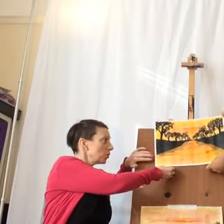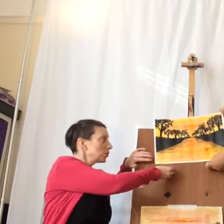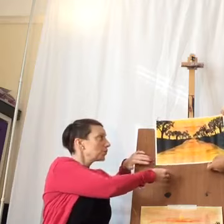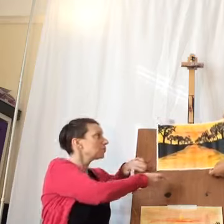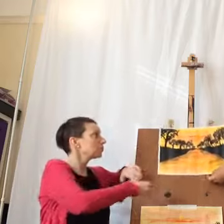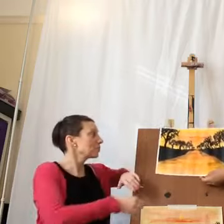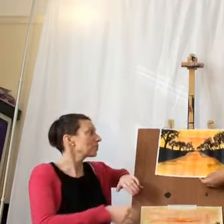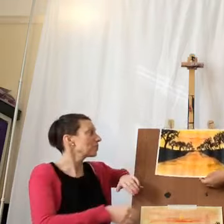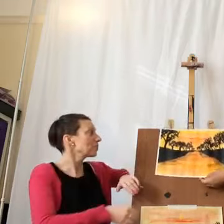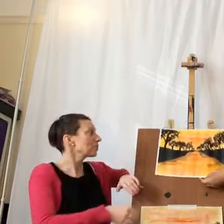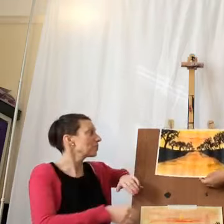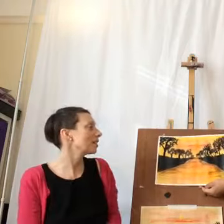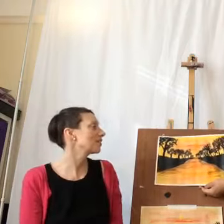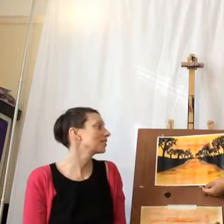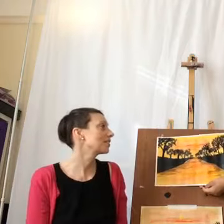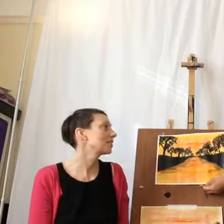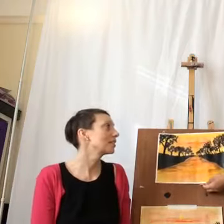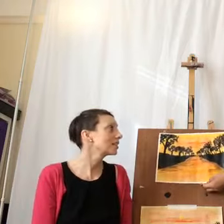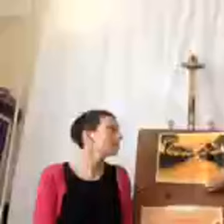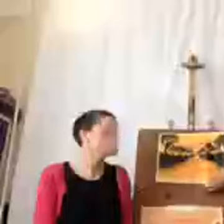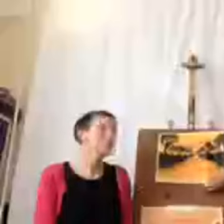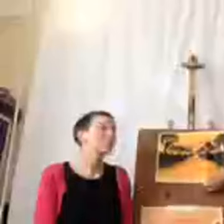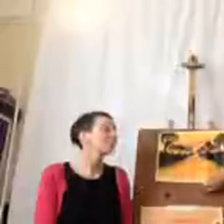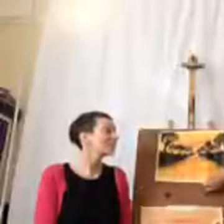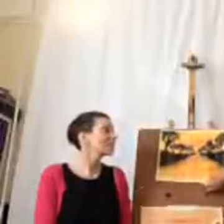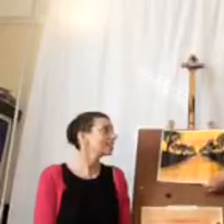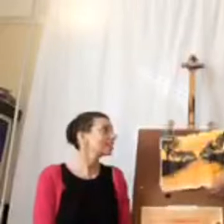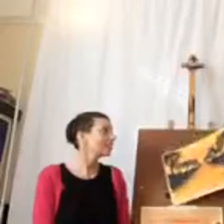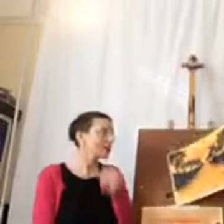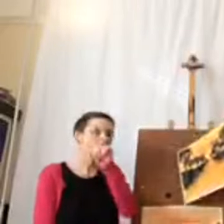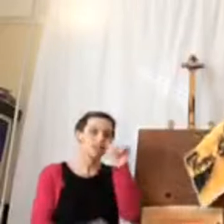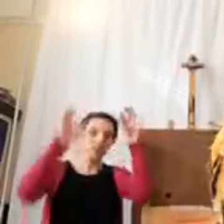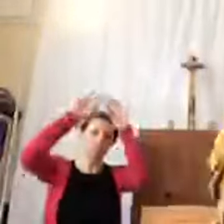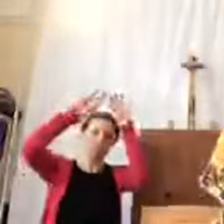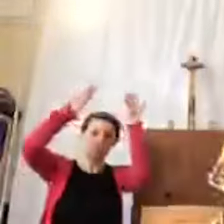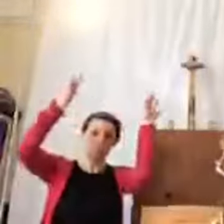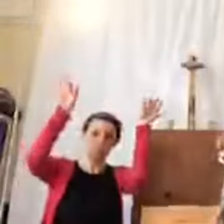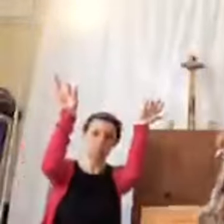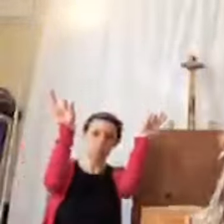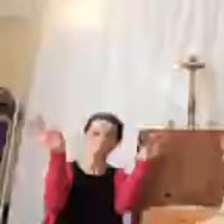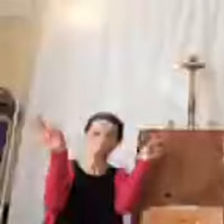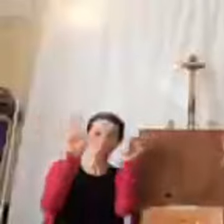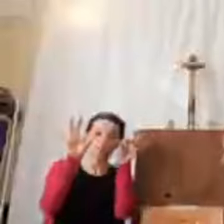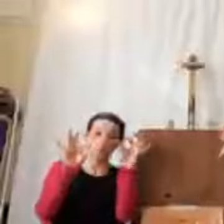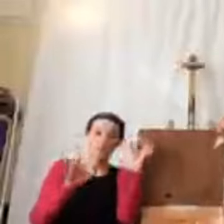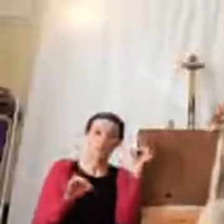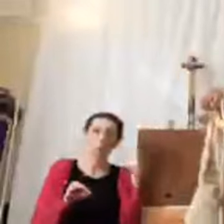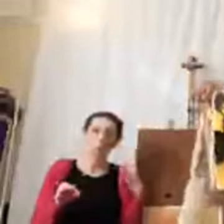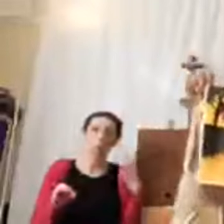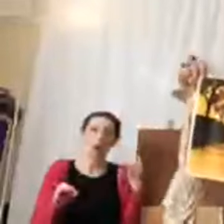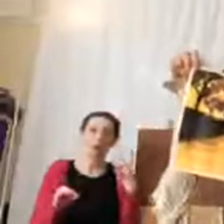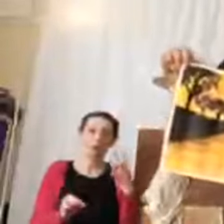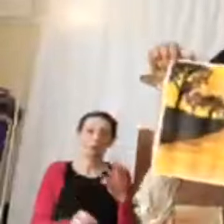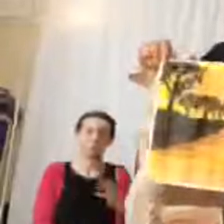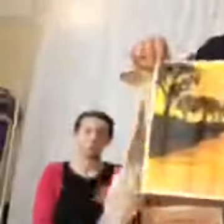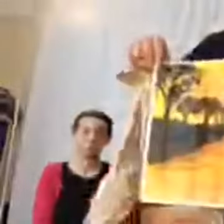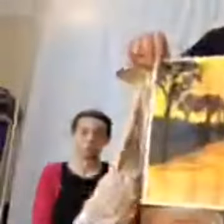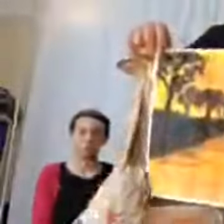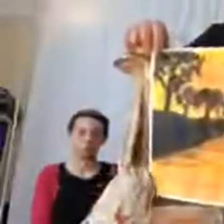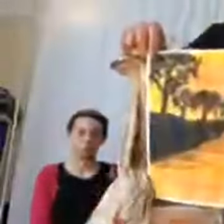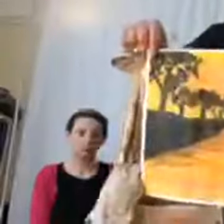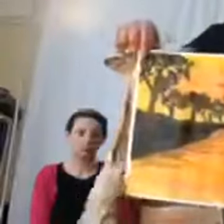So it looks like a... Get a nice little border and it changes the whole thing really. If I can come closer, you